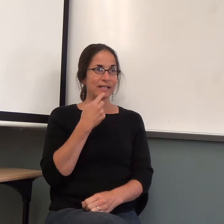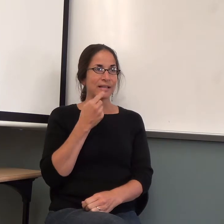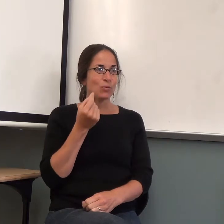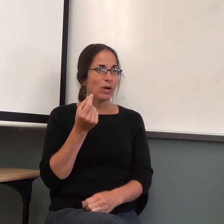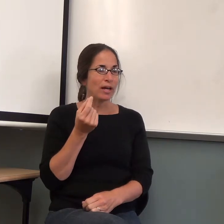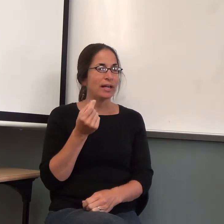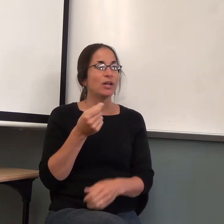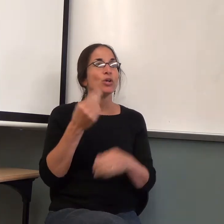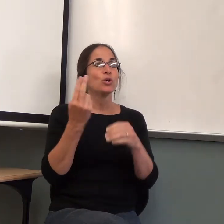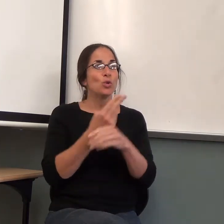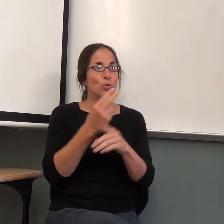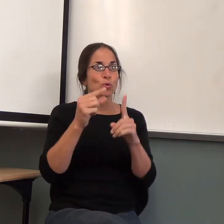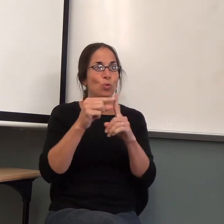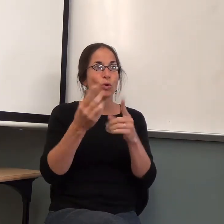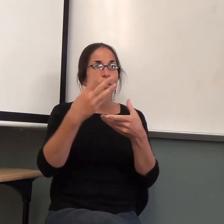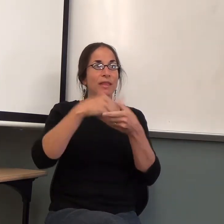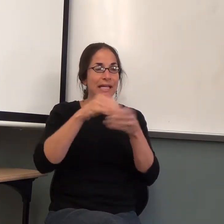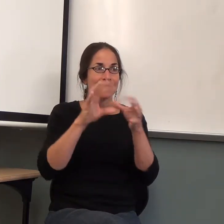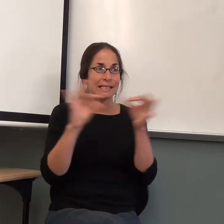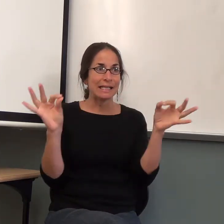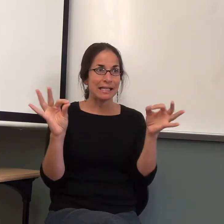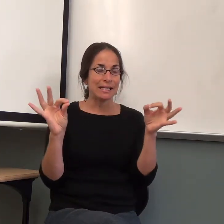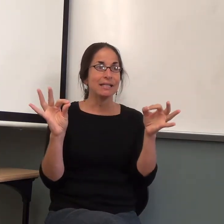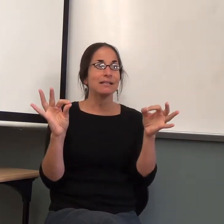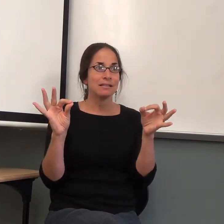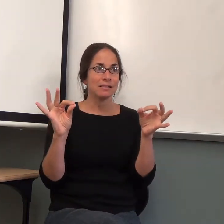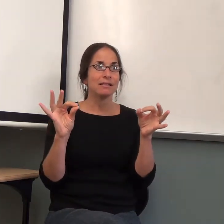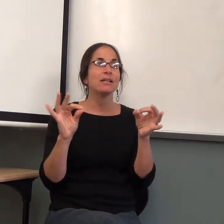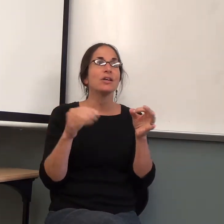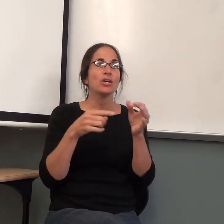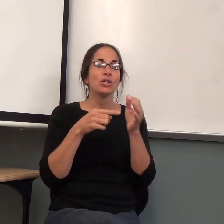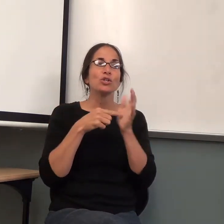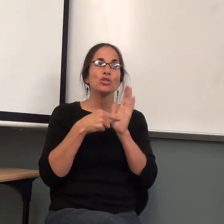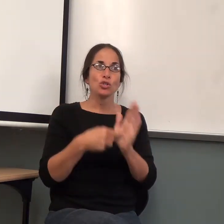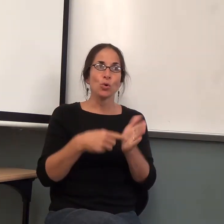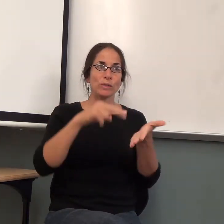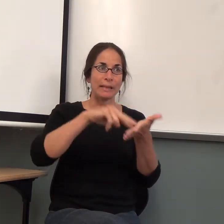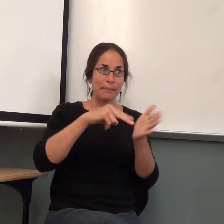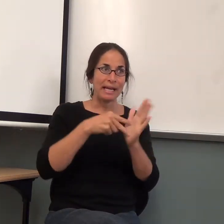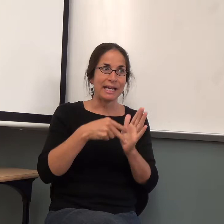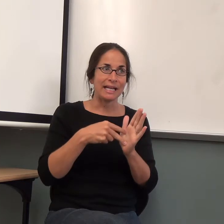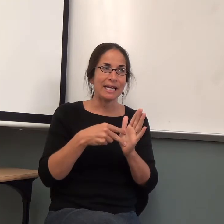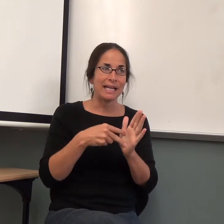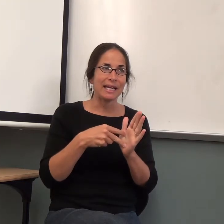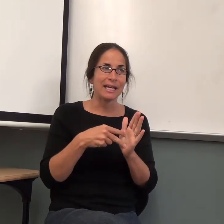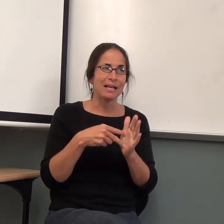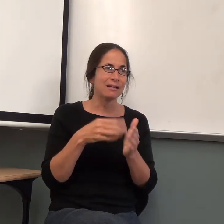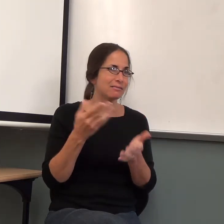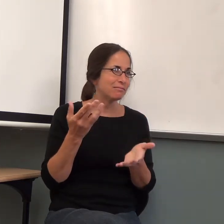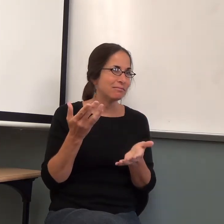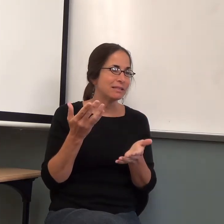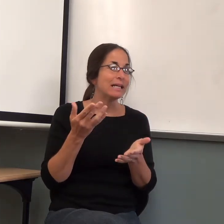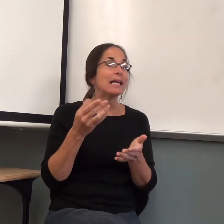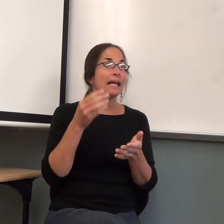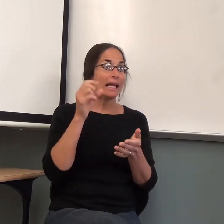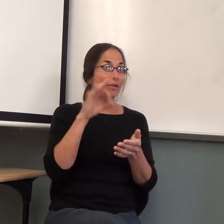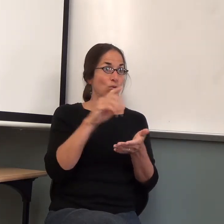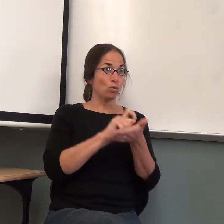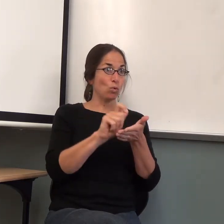a word in the sentence that's reflective of its meaning. Now, what does that mean? That means that if you wrote the definition of the word